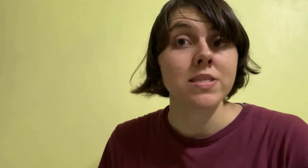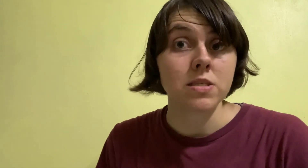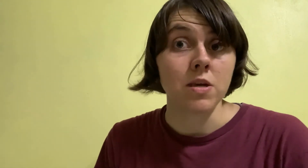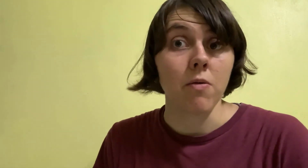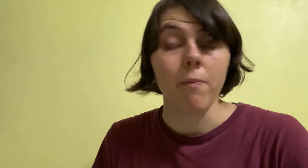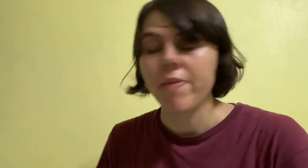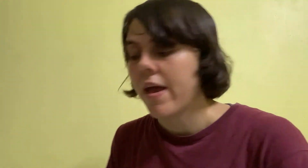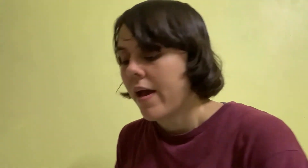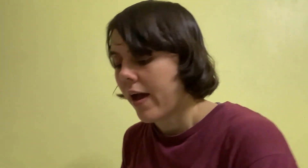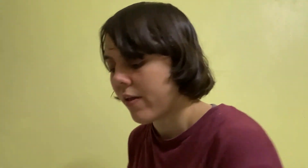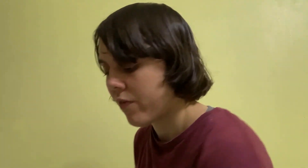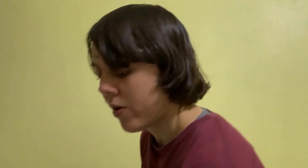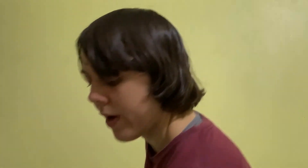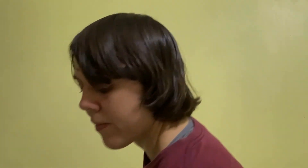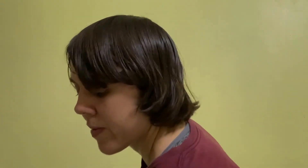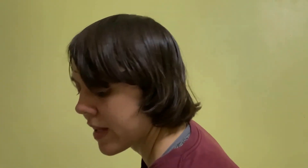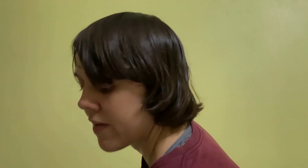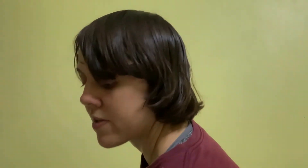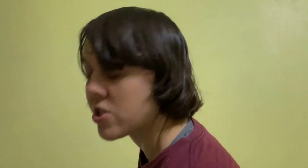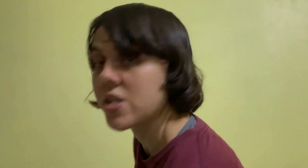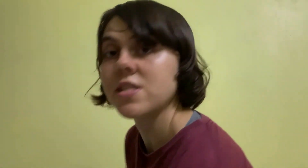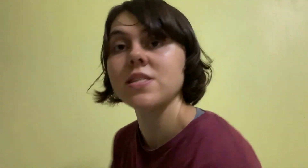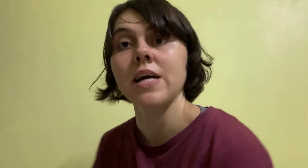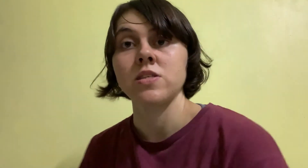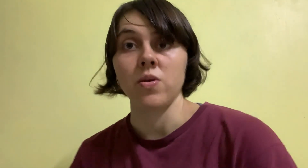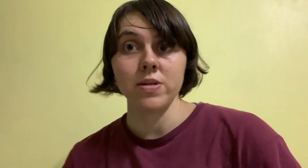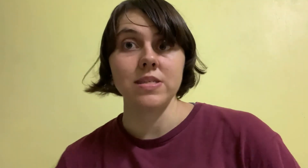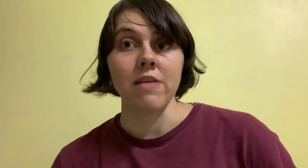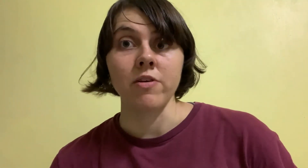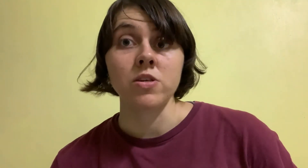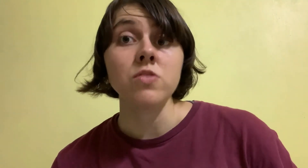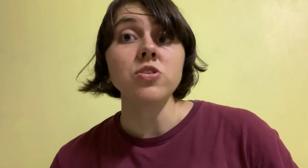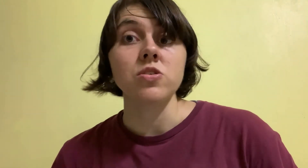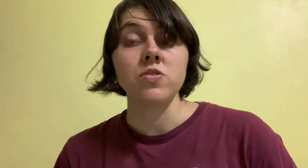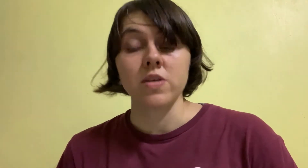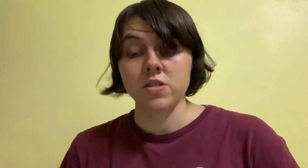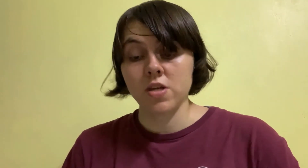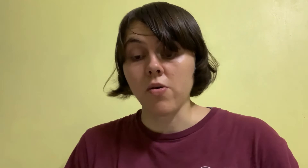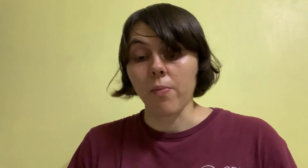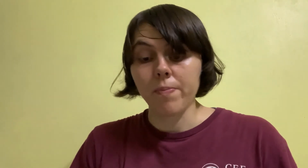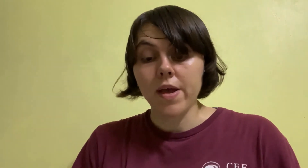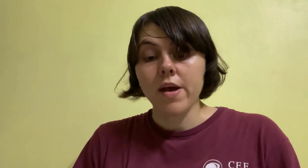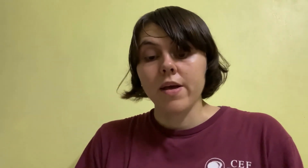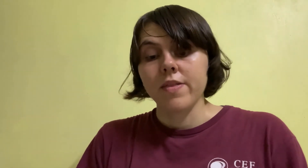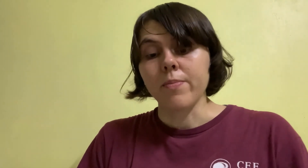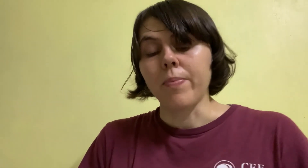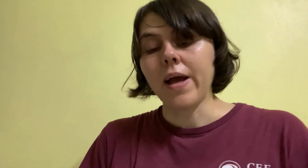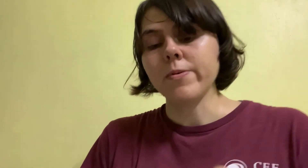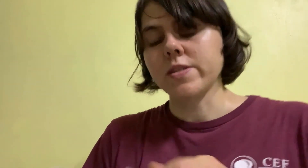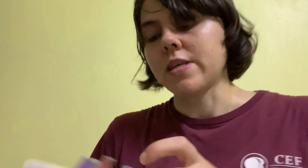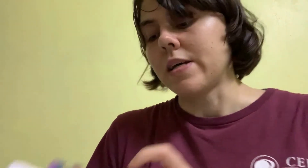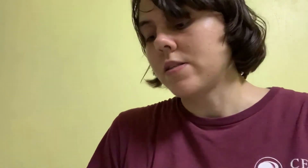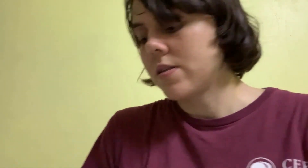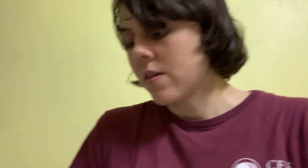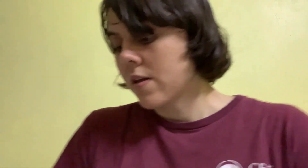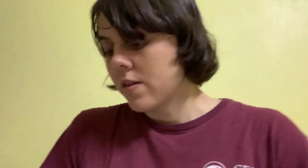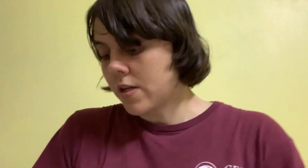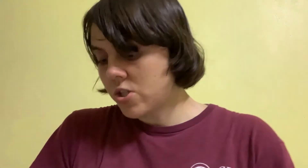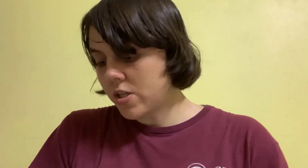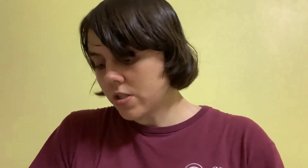do. And if you have believed in Jesus as your Savior, you should do this too. The Bible says that Jesus